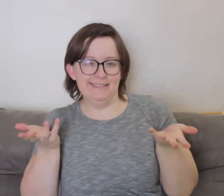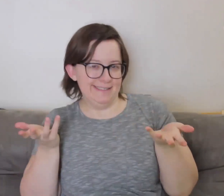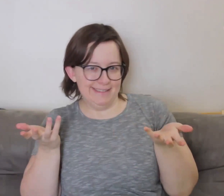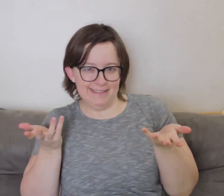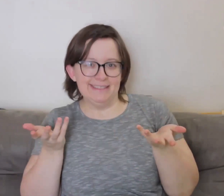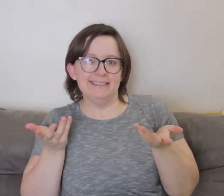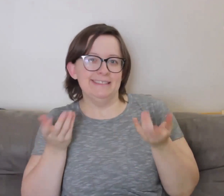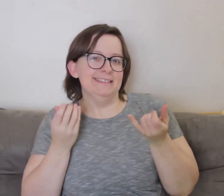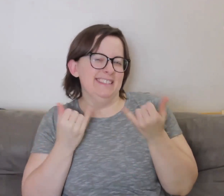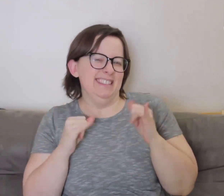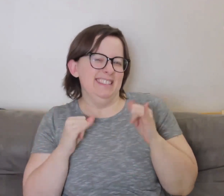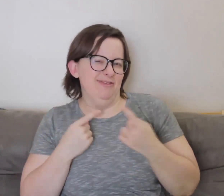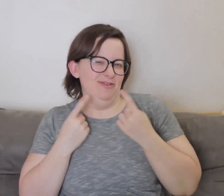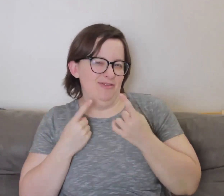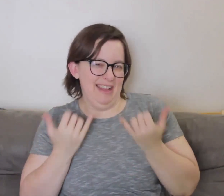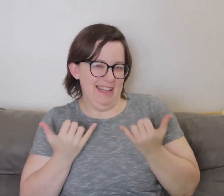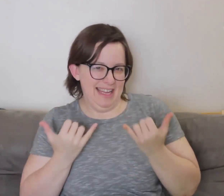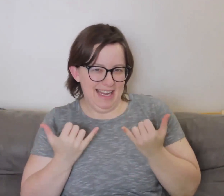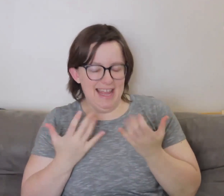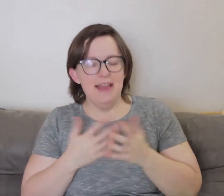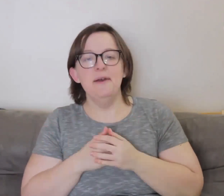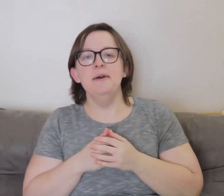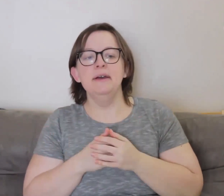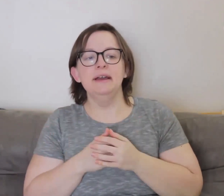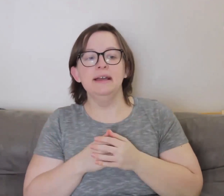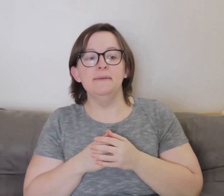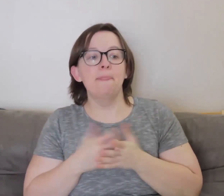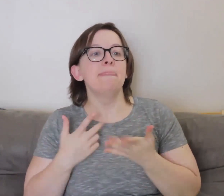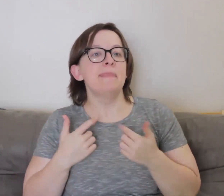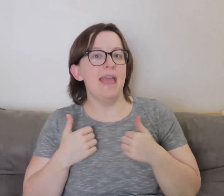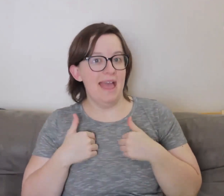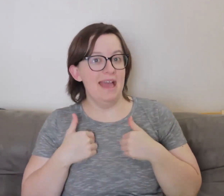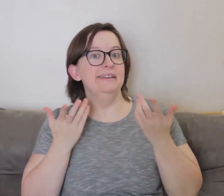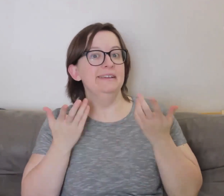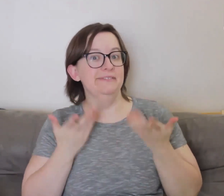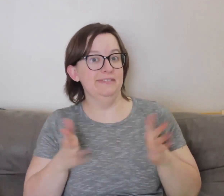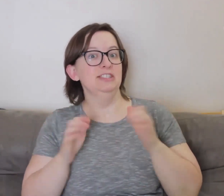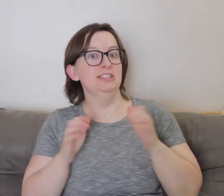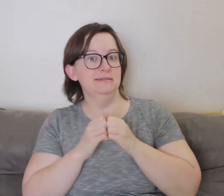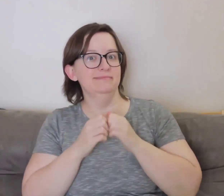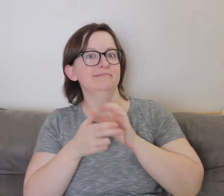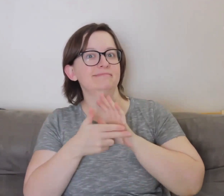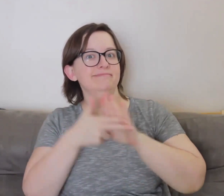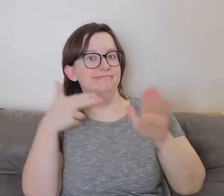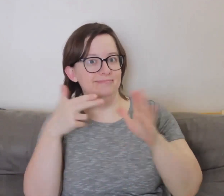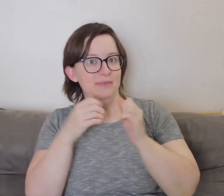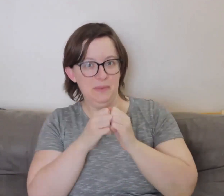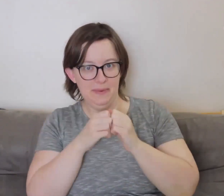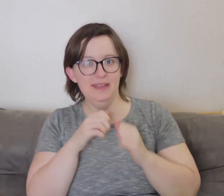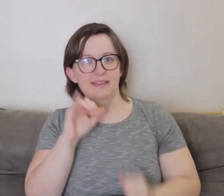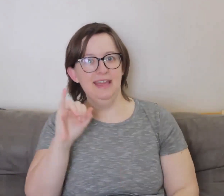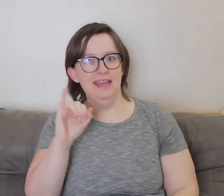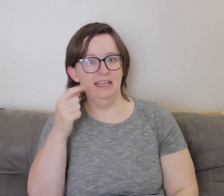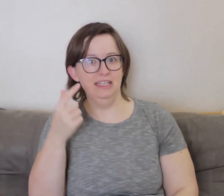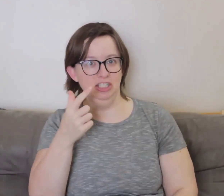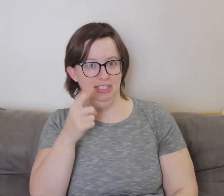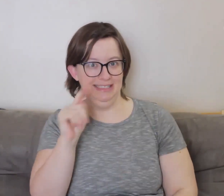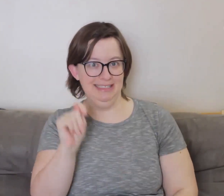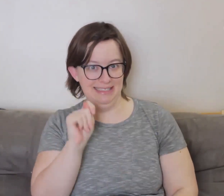of everything. It'll be awesome, right? Well, I'm still struggling with it right now. So I have been diagnosed